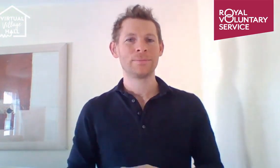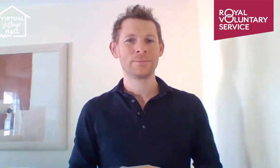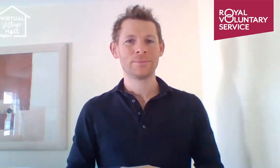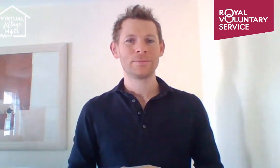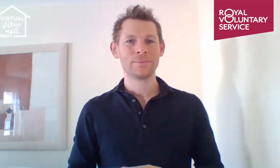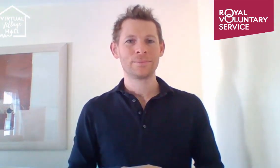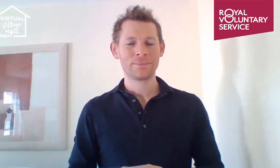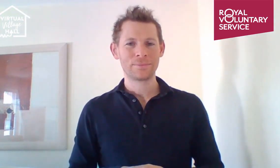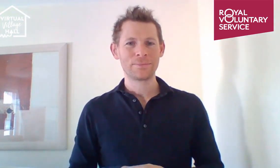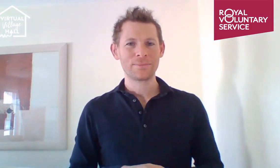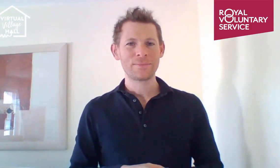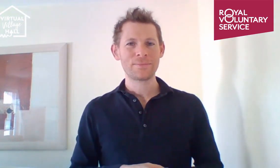And the second one